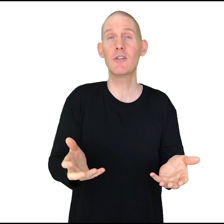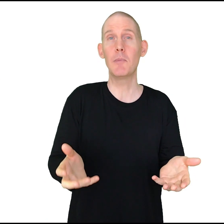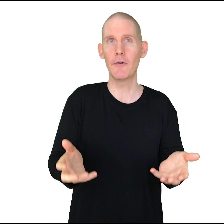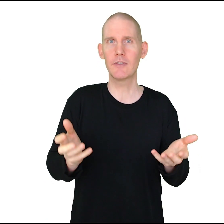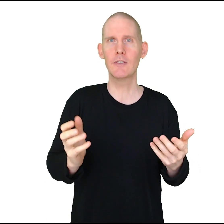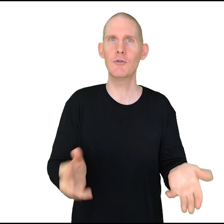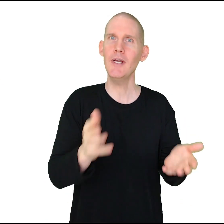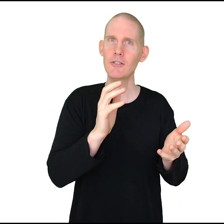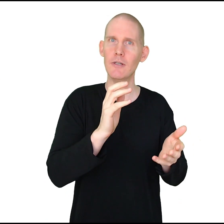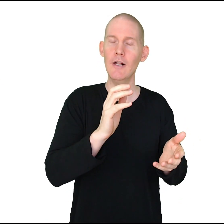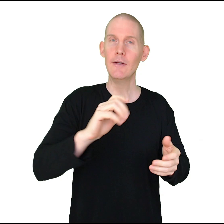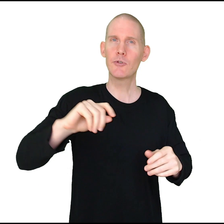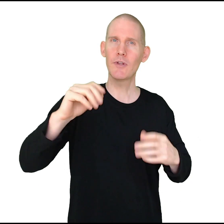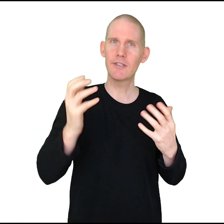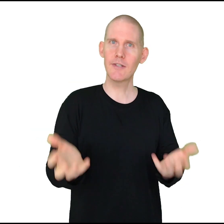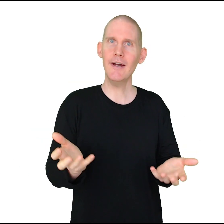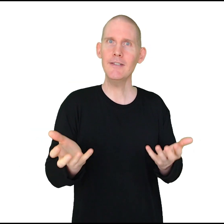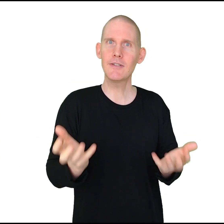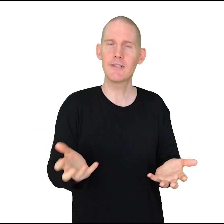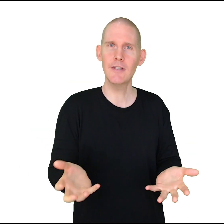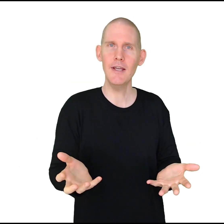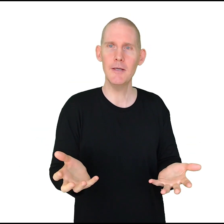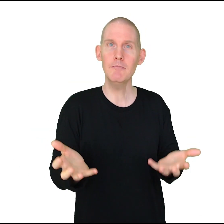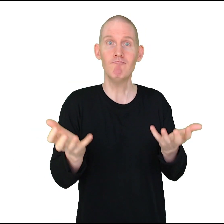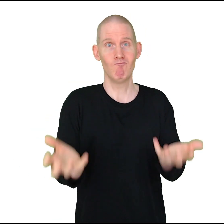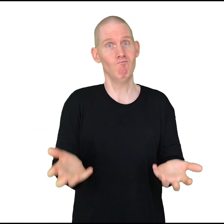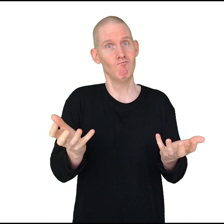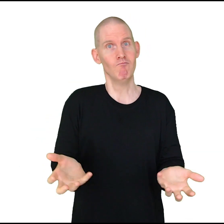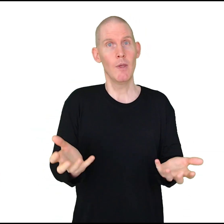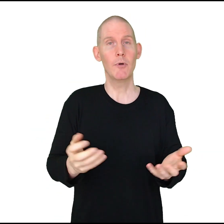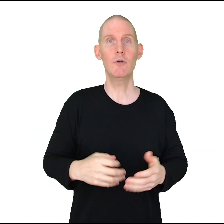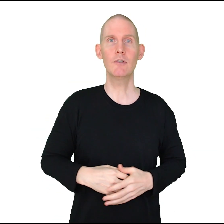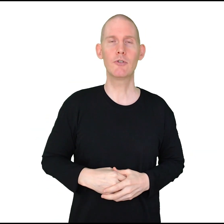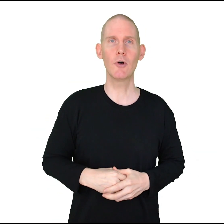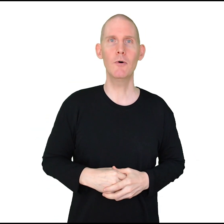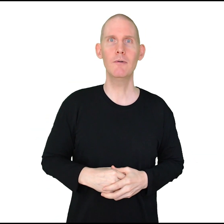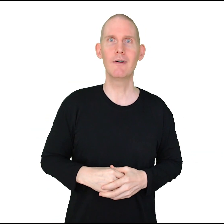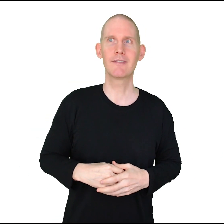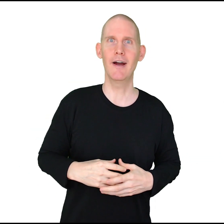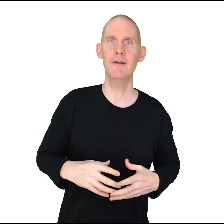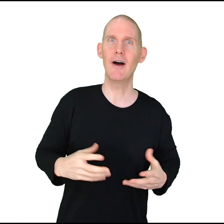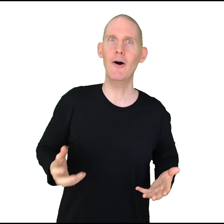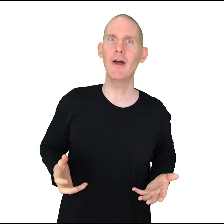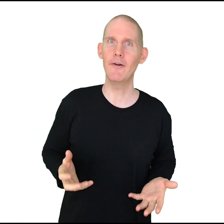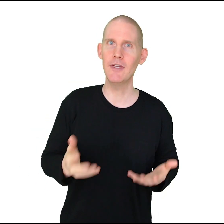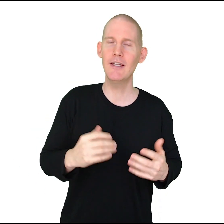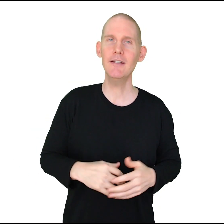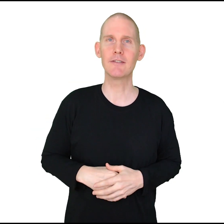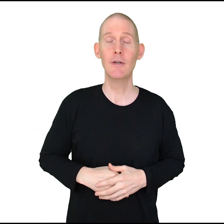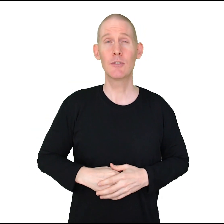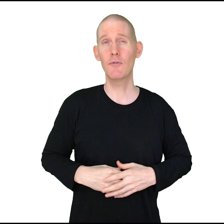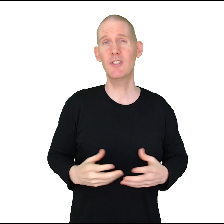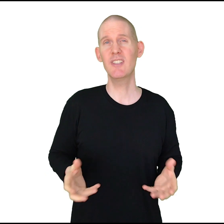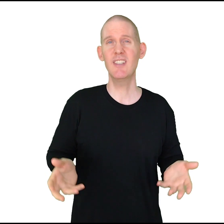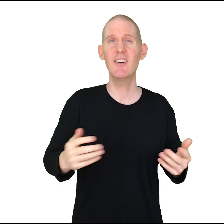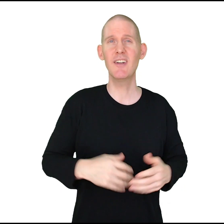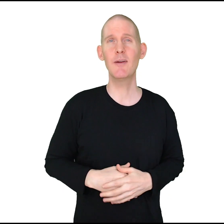about the situation. So the sign's the same, but you can show kind of how heavy it is. So if it's just, not a big